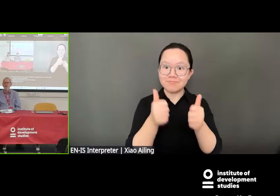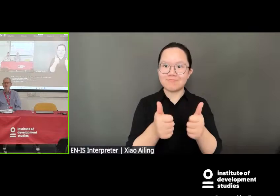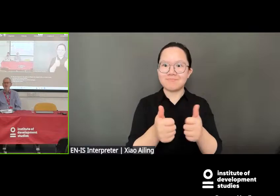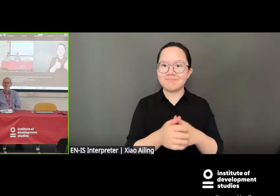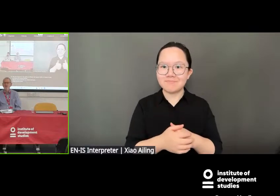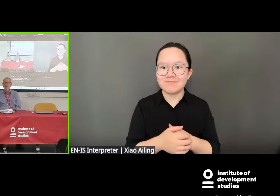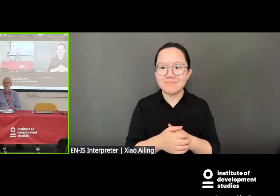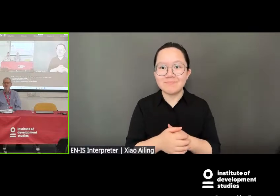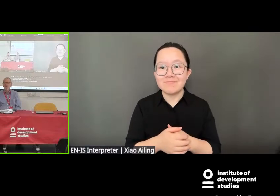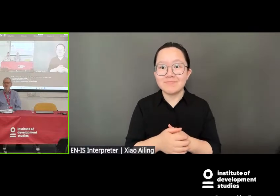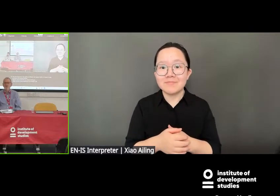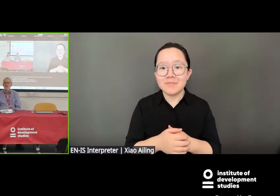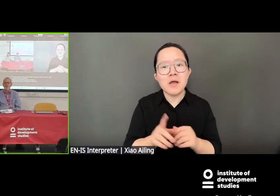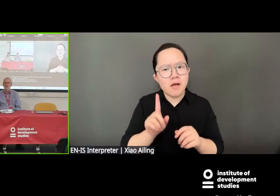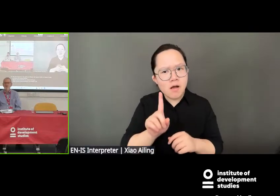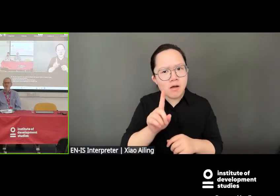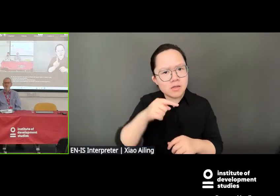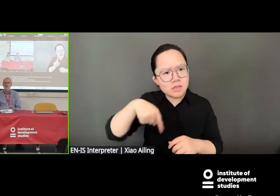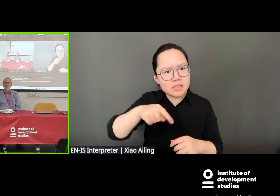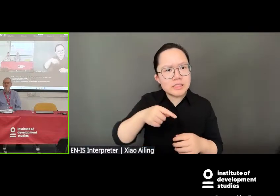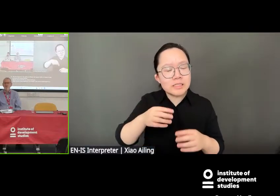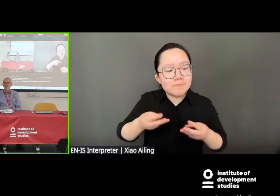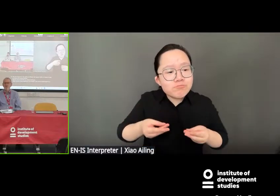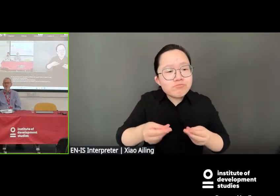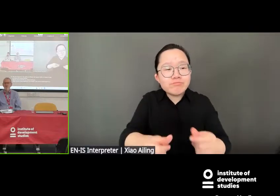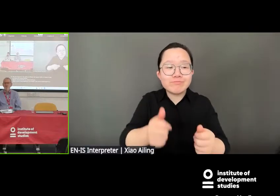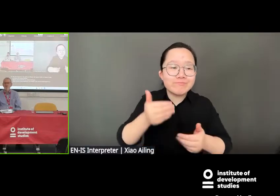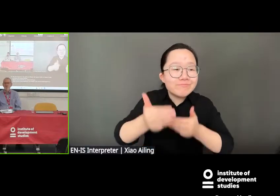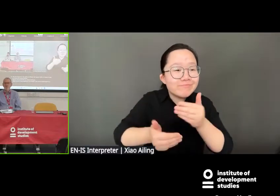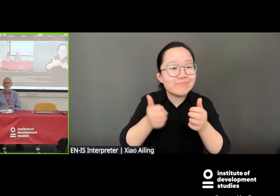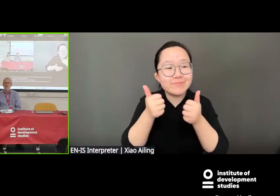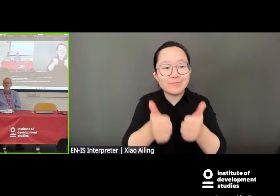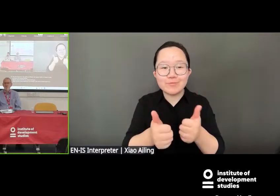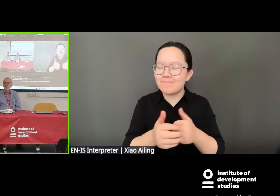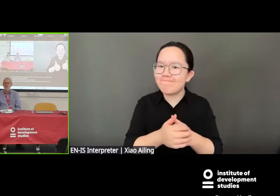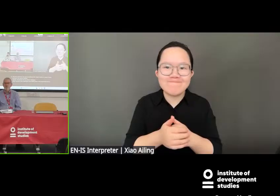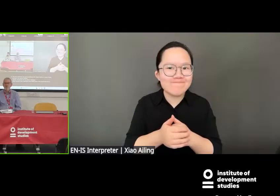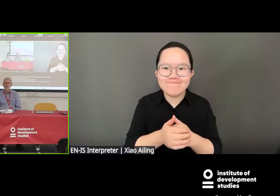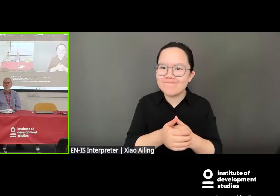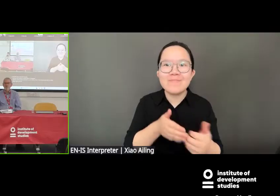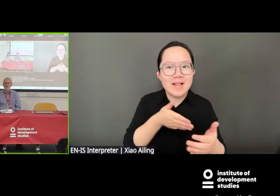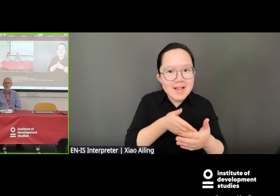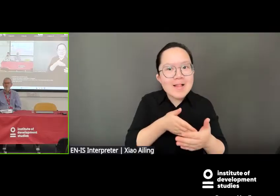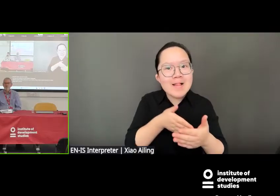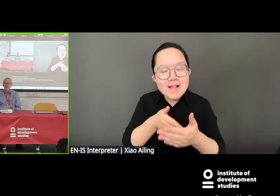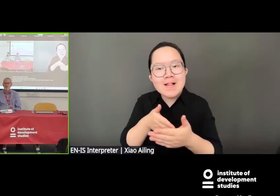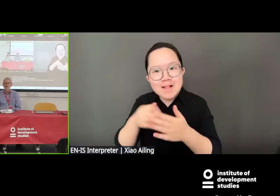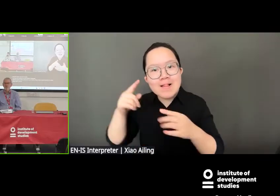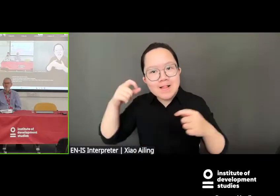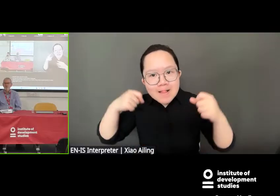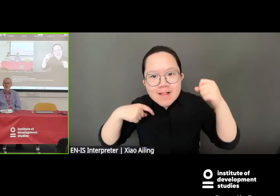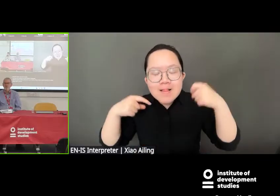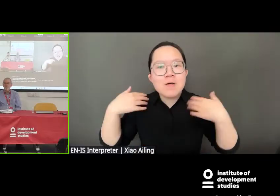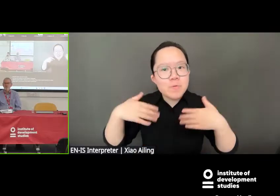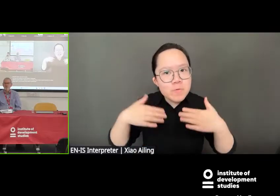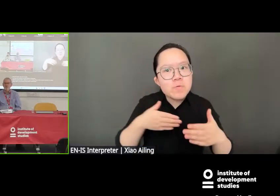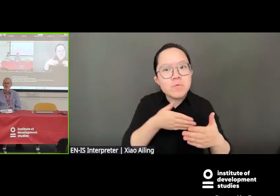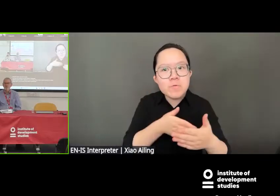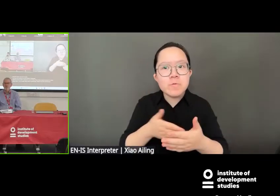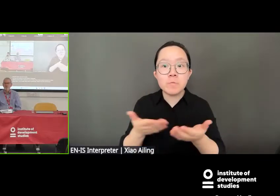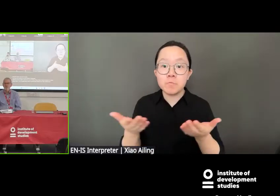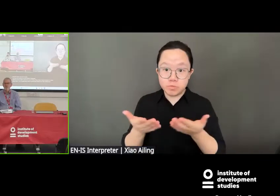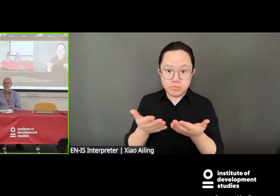had acquired physical or visual impairments, and no applications were received from people with other impairment